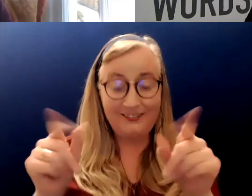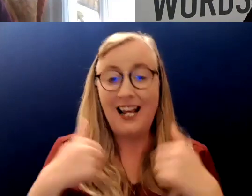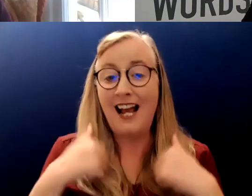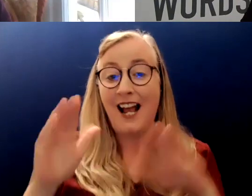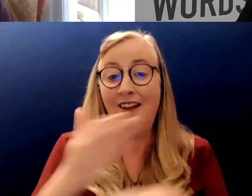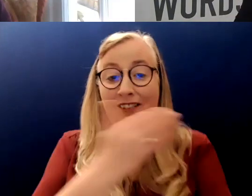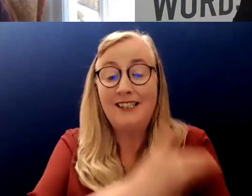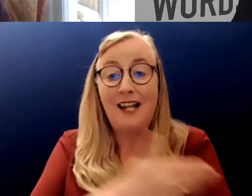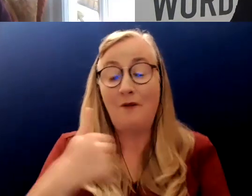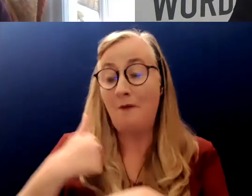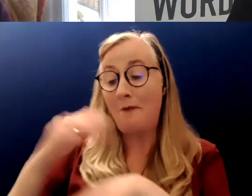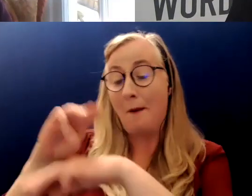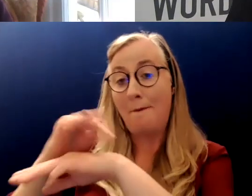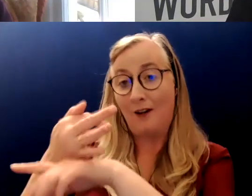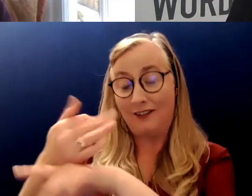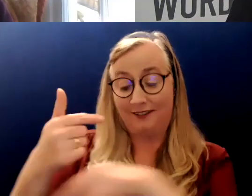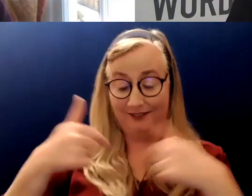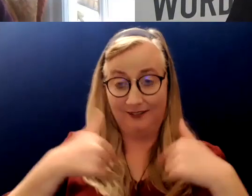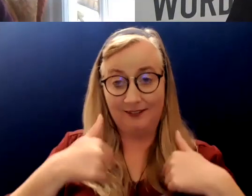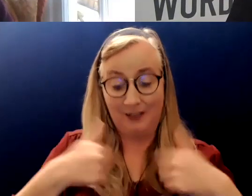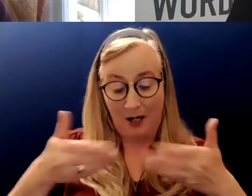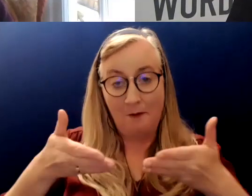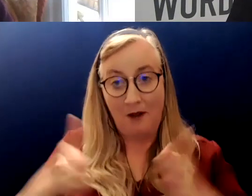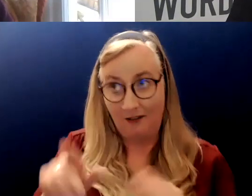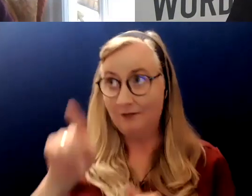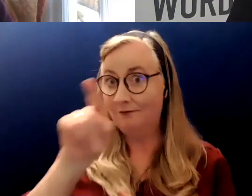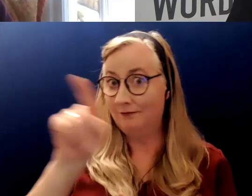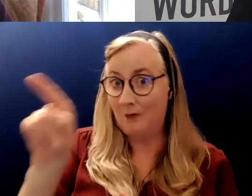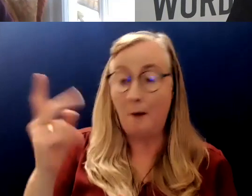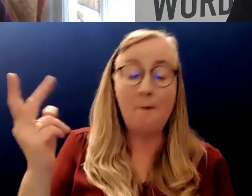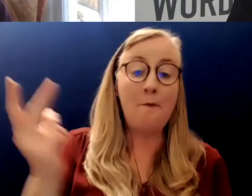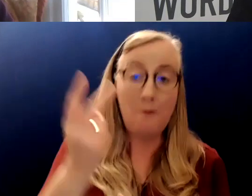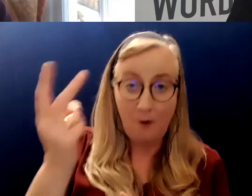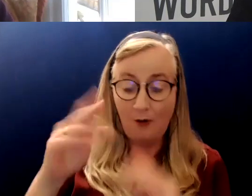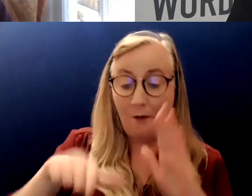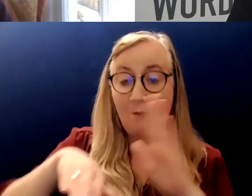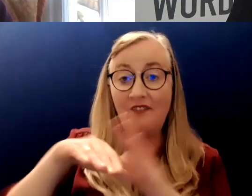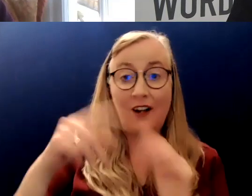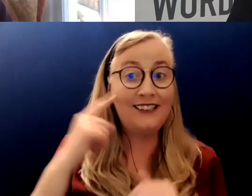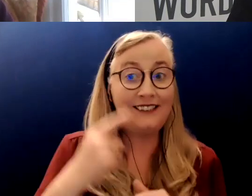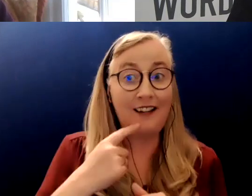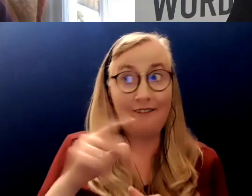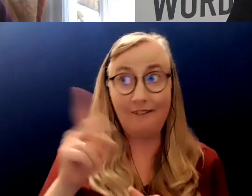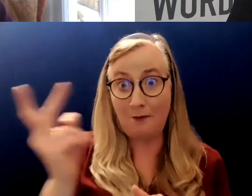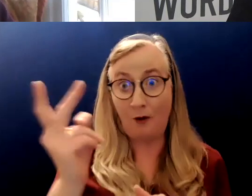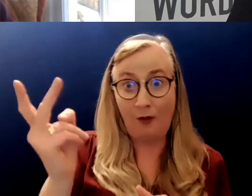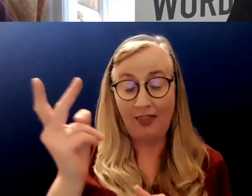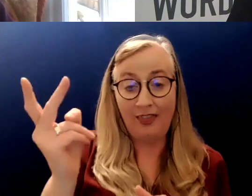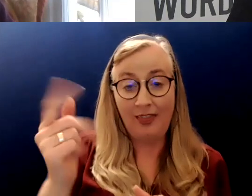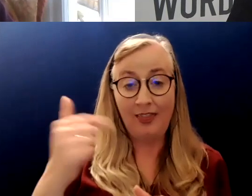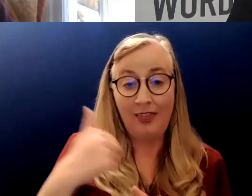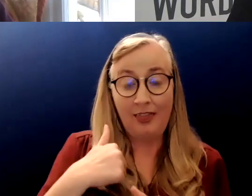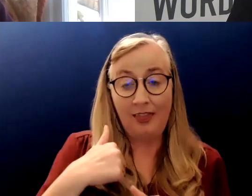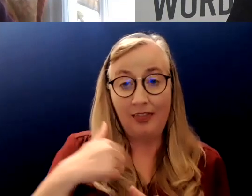my parents. I was born to two profoundly deaf parents, and I imprinted on